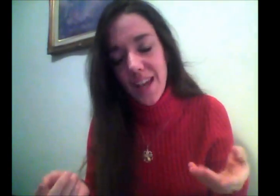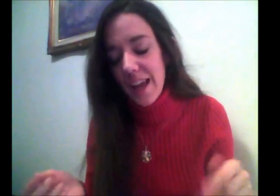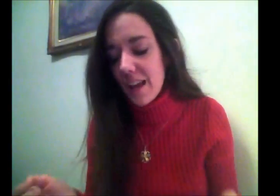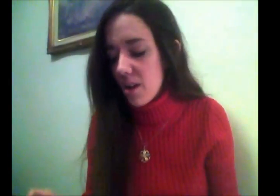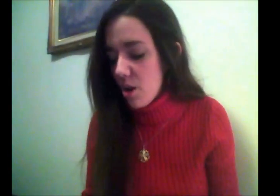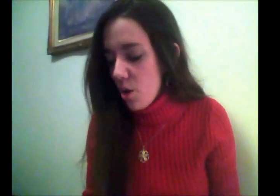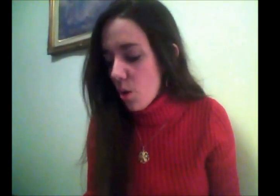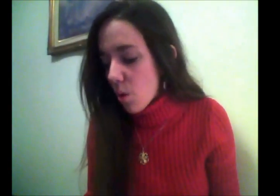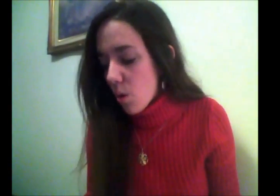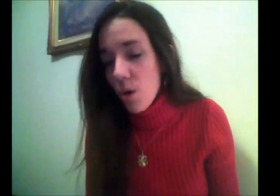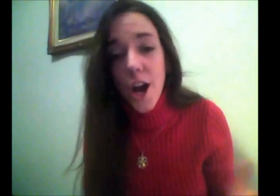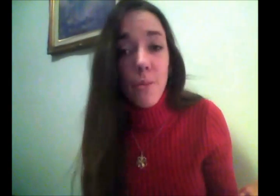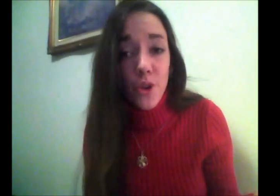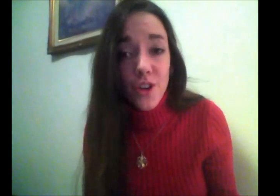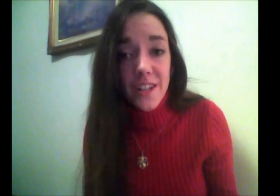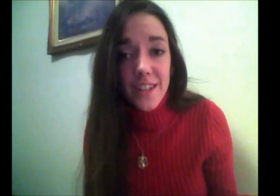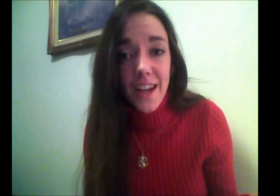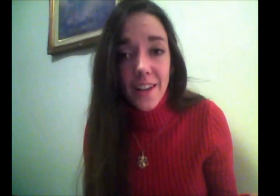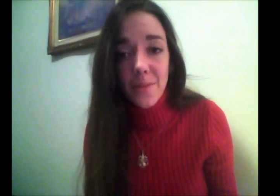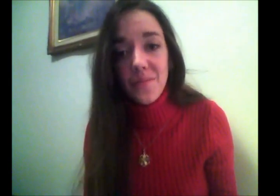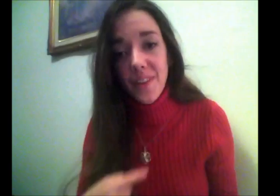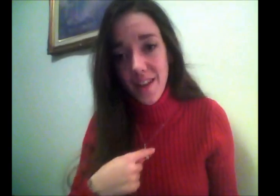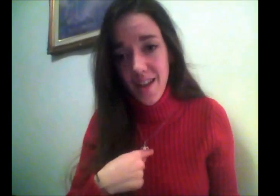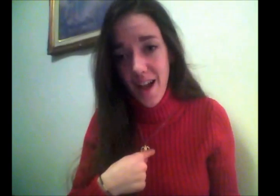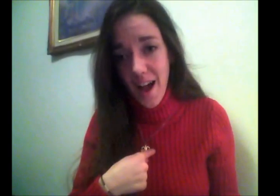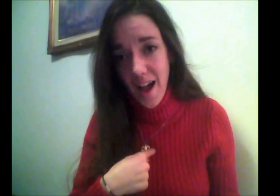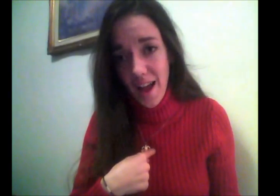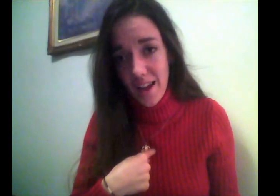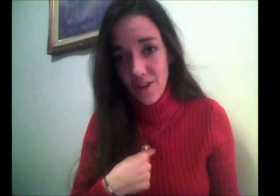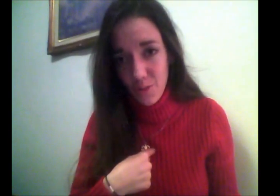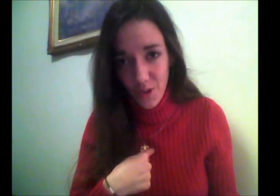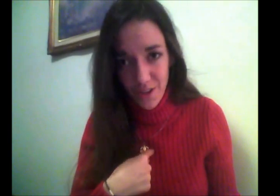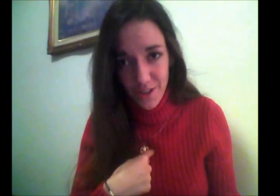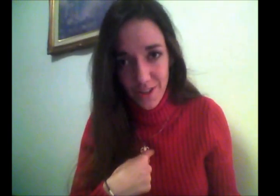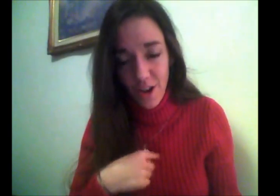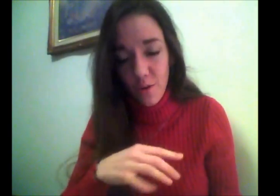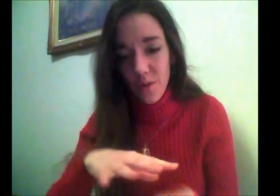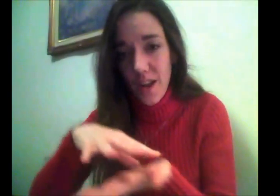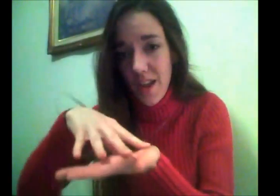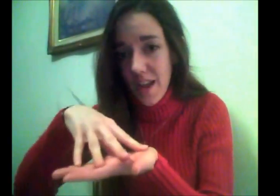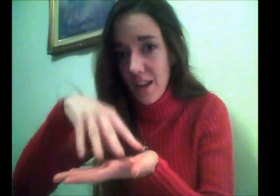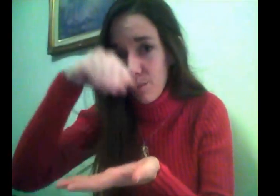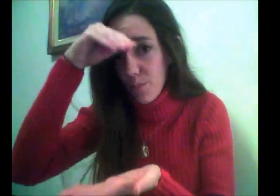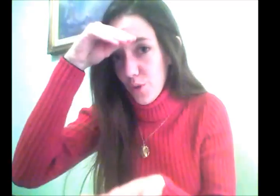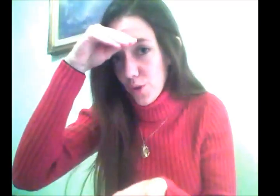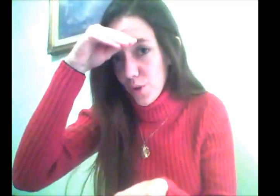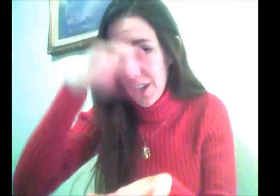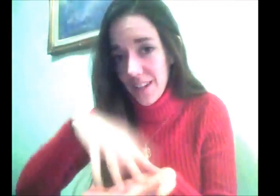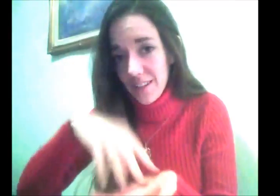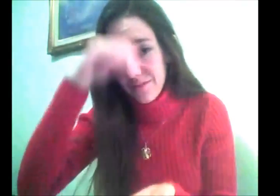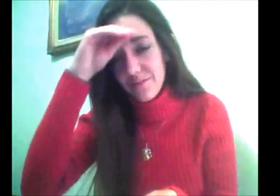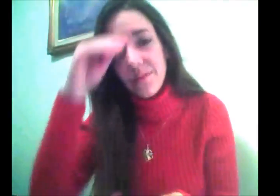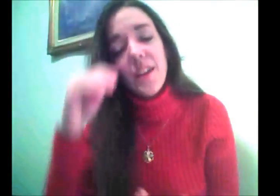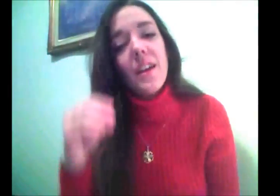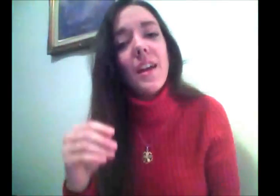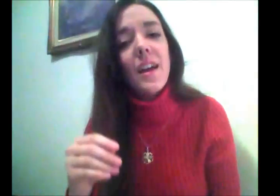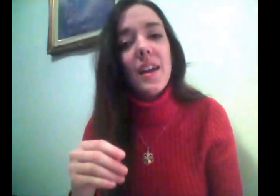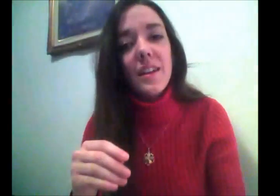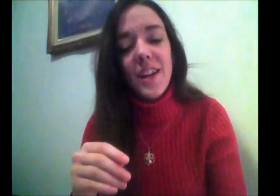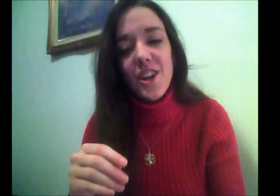Okay, or I'm learning sign. You point to yourself in learning. And how you